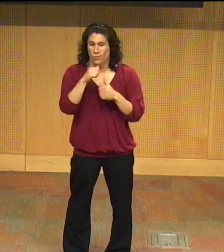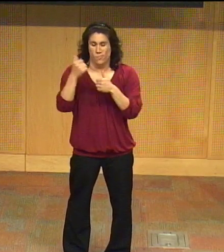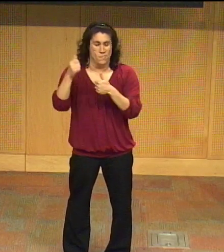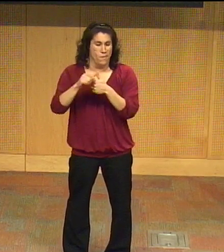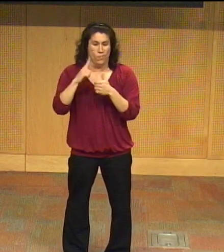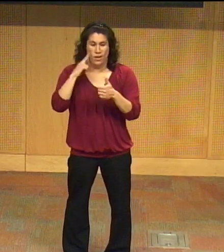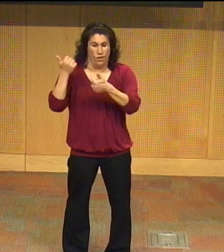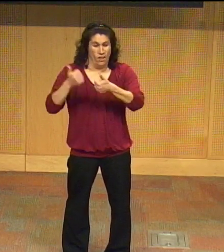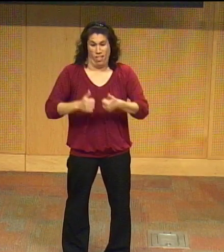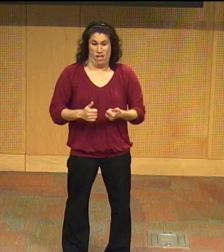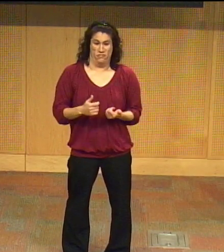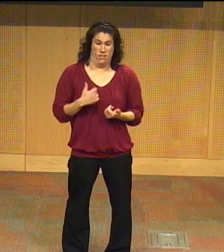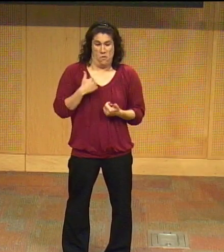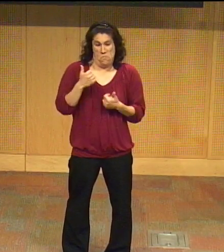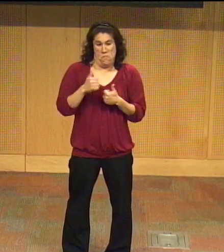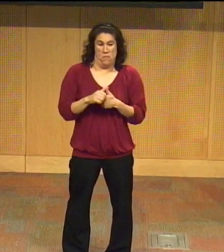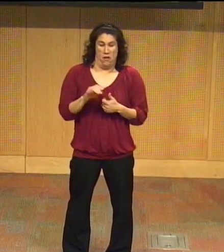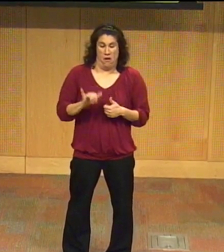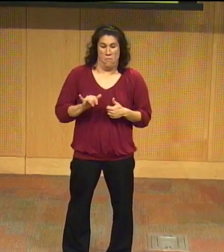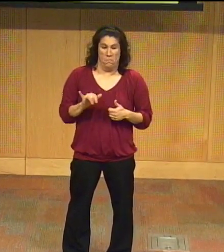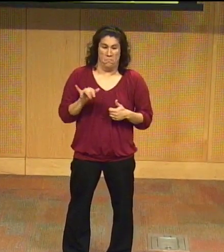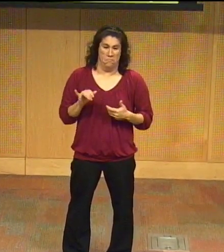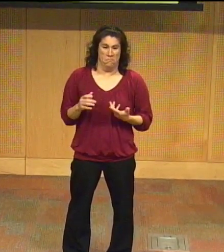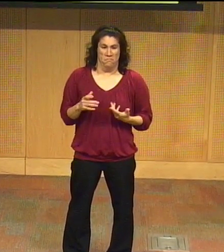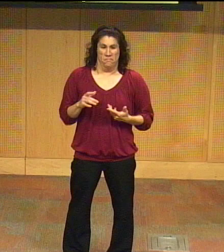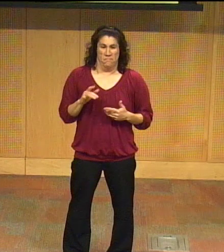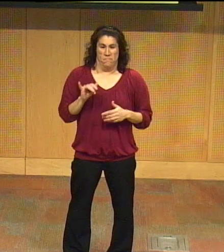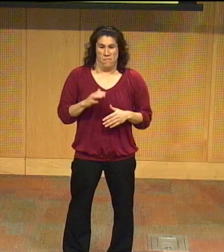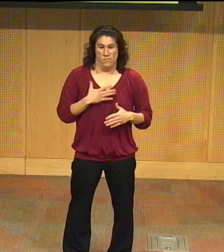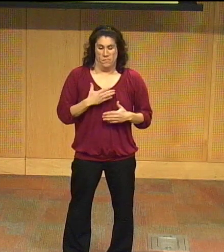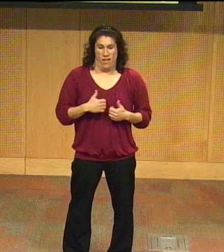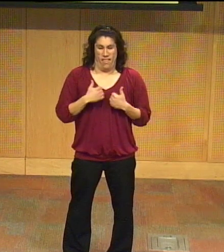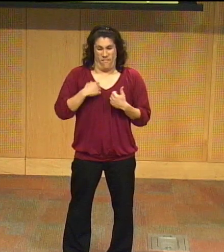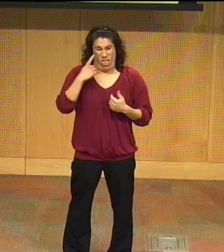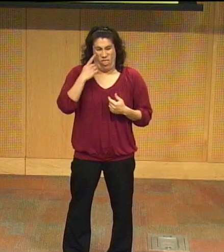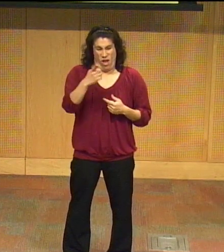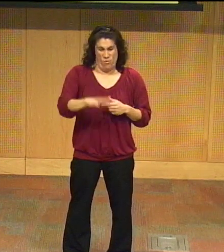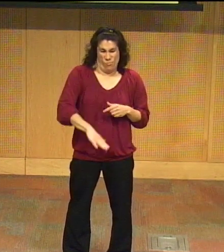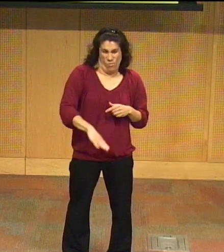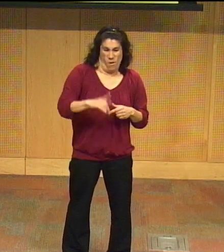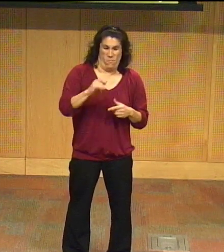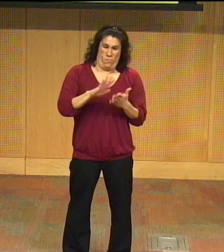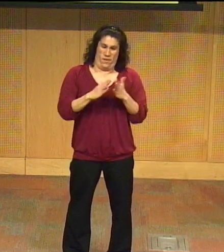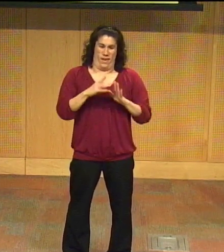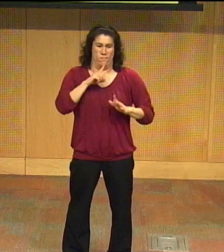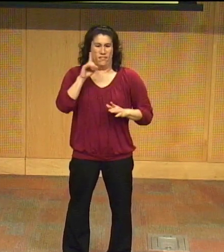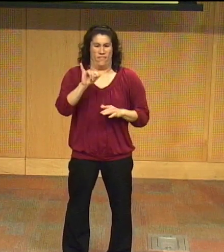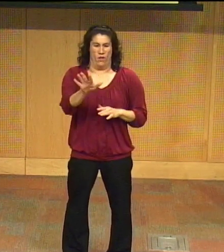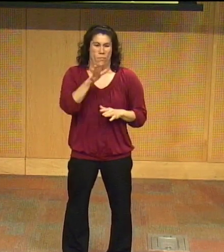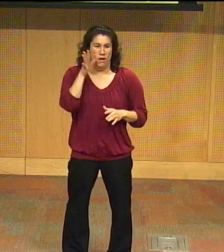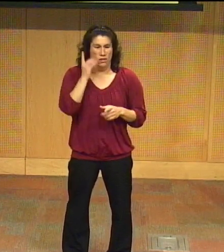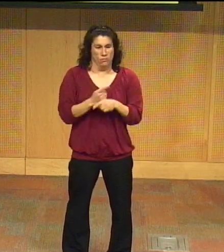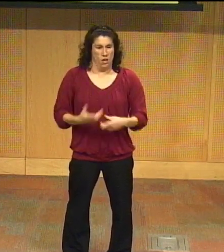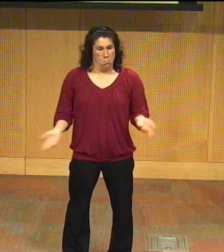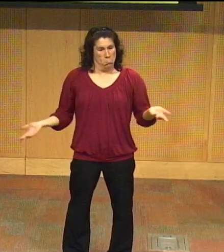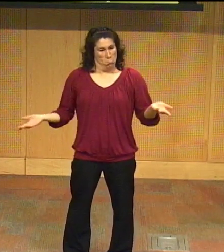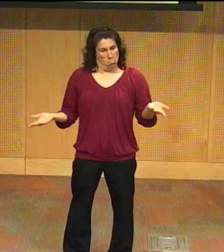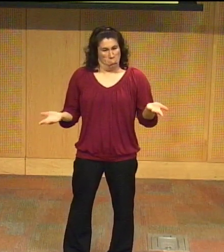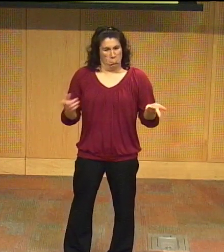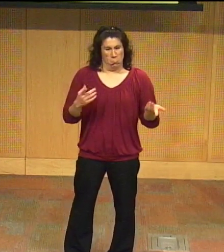didn't notice anything different. I don't remember any particular point in losing my hearing. It was just my life. I thought that everyone grew up to be